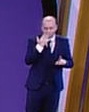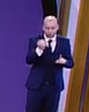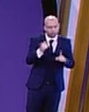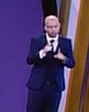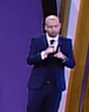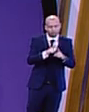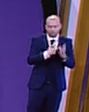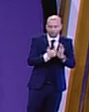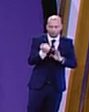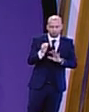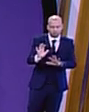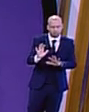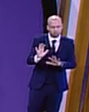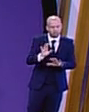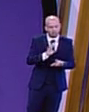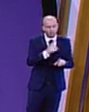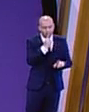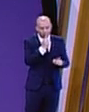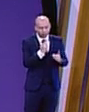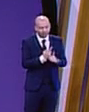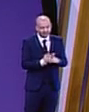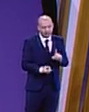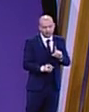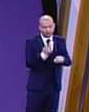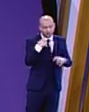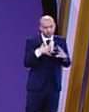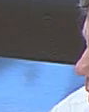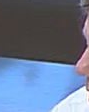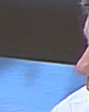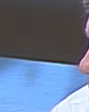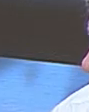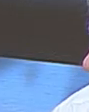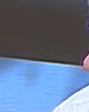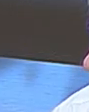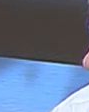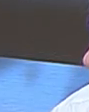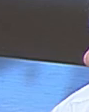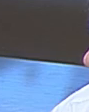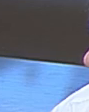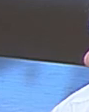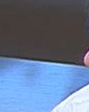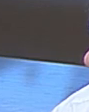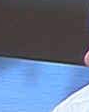one of the things that we heard last week from the evidence that we heard was for some lecturers, they don't realise people are having difficulty until they just don't turn